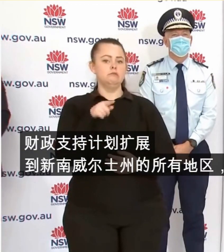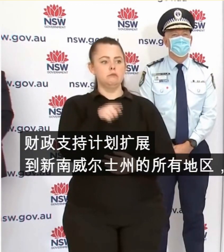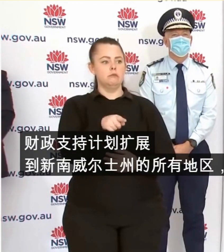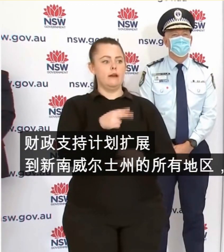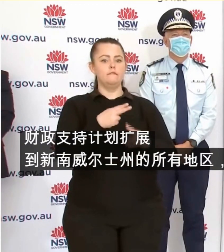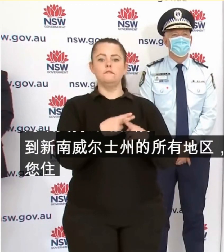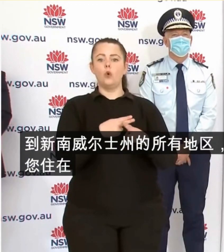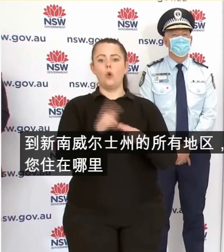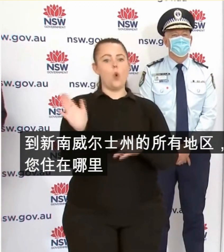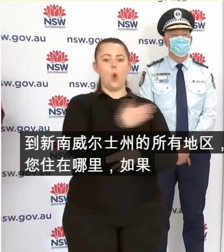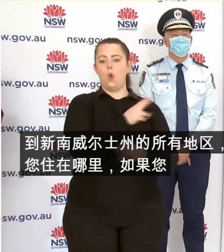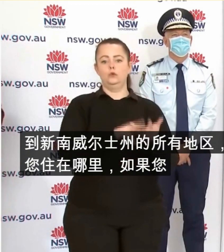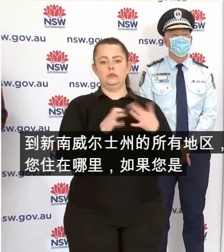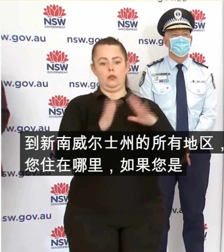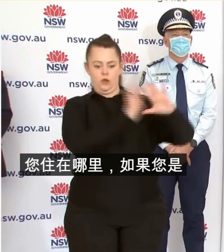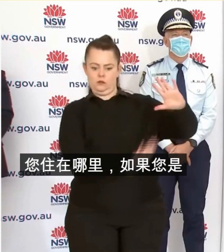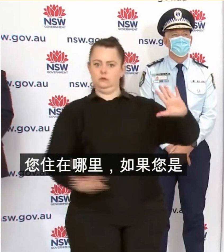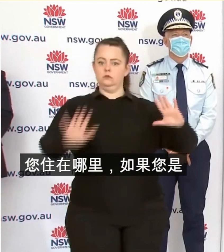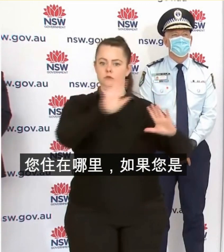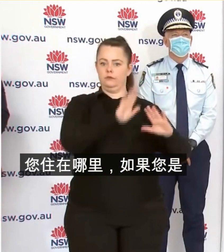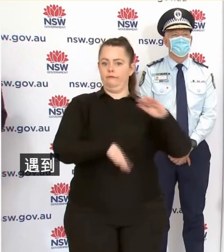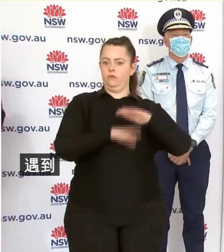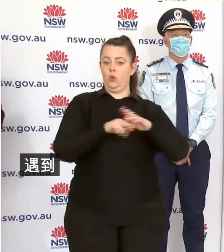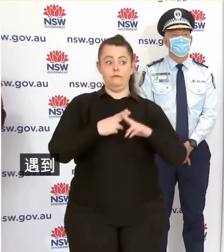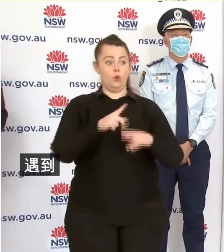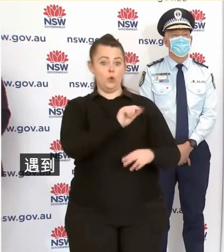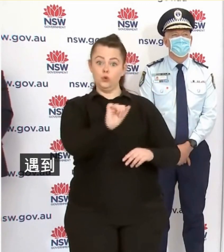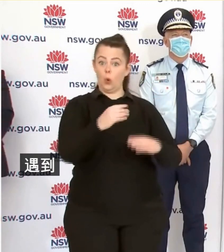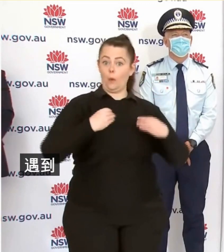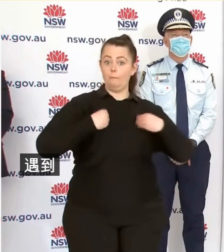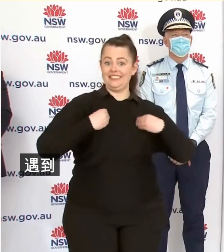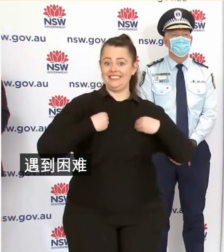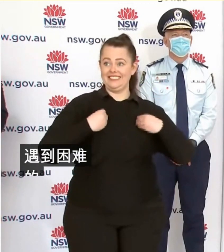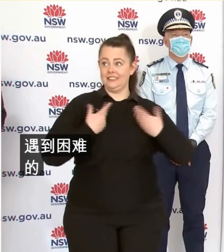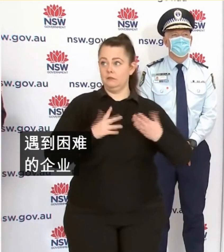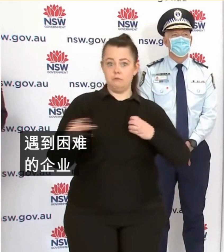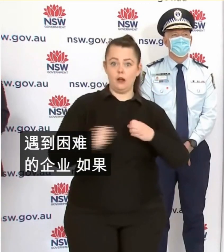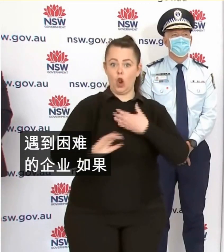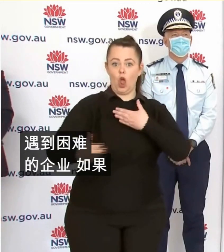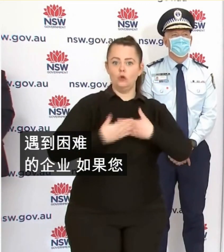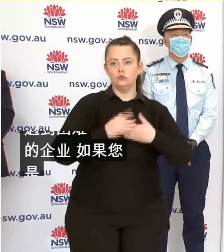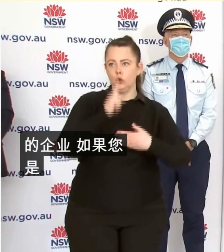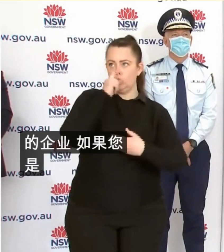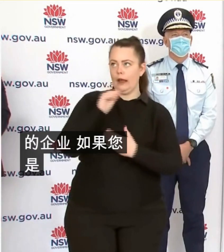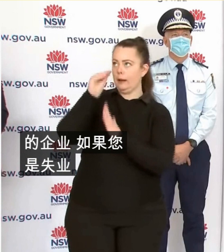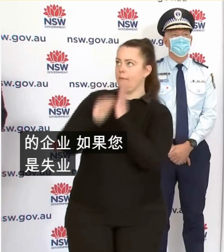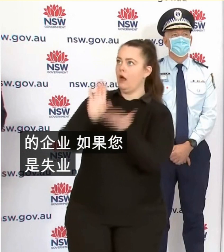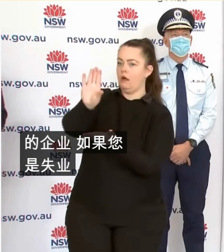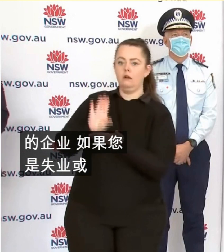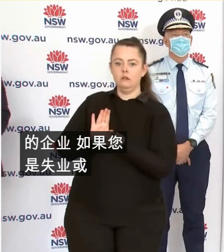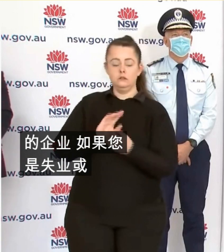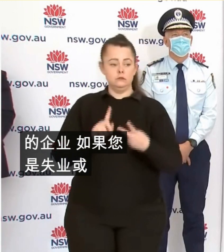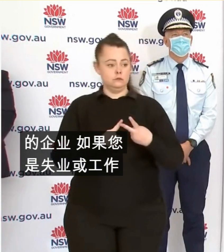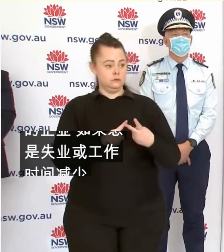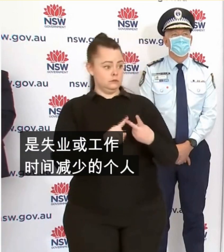South Wales, because no matter where you're living, if you're a business who's experiencing hardship, you can apply for our business grants. If you're an